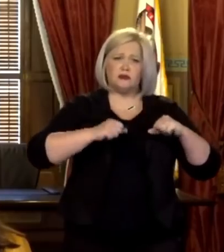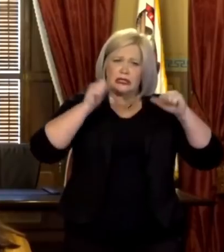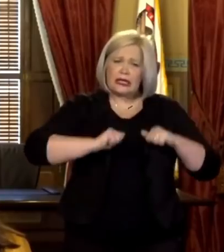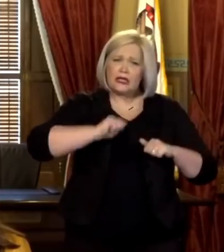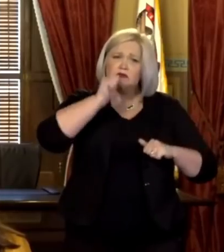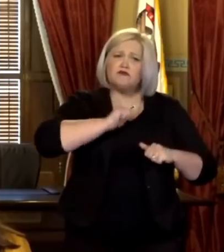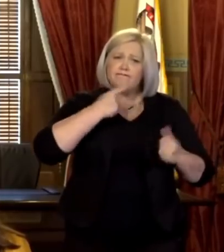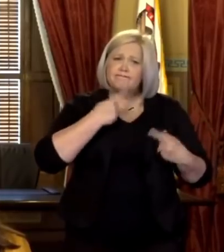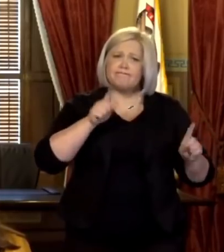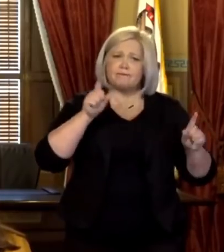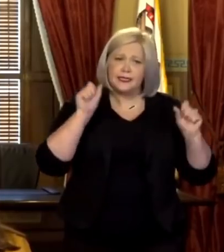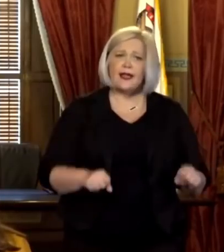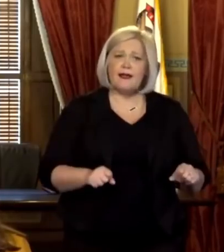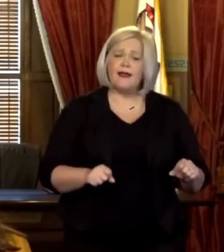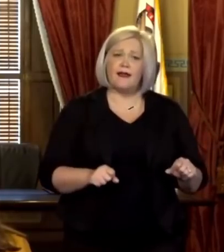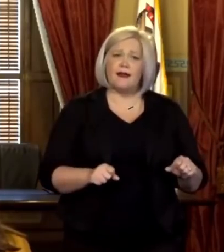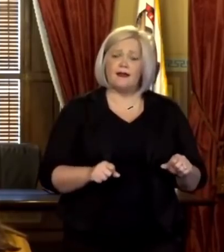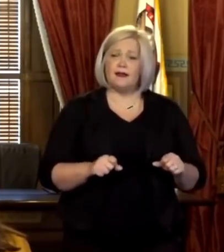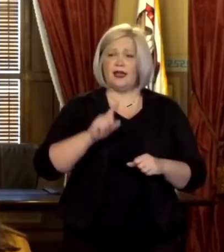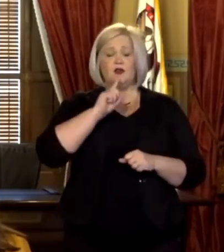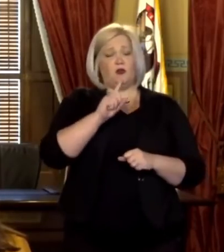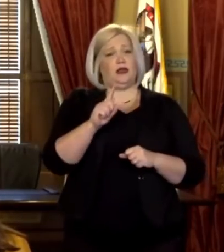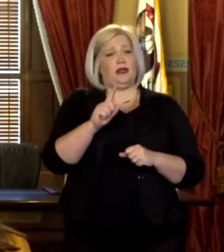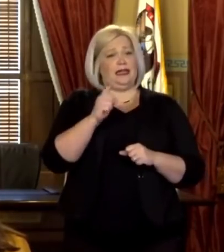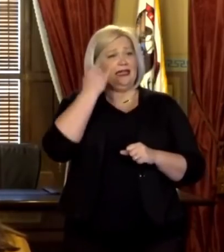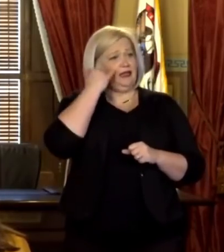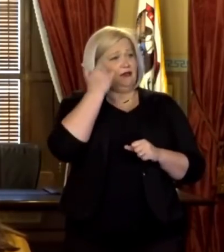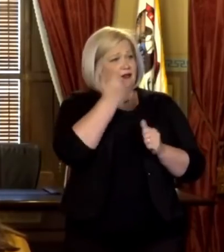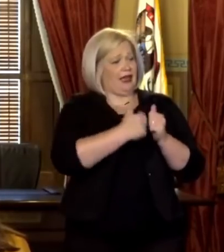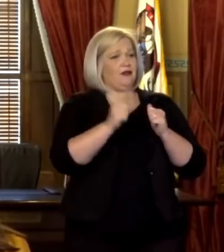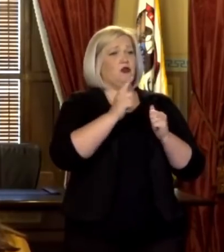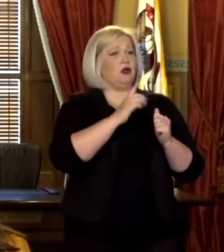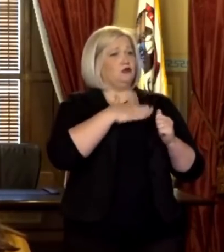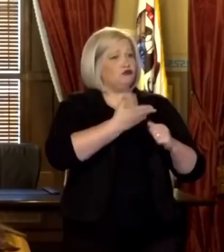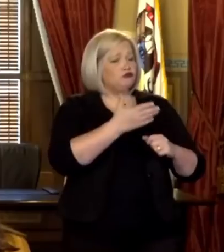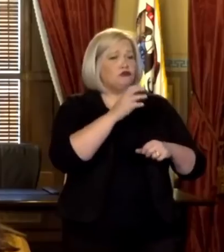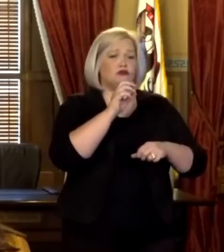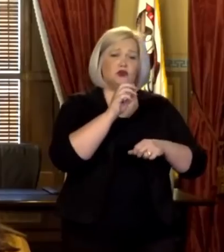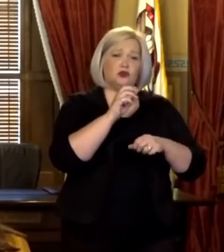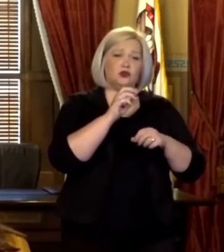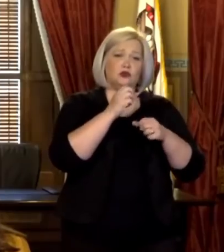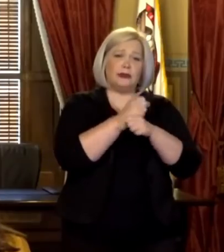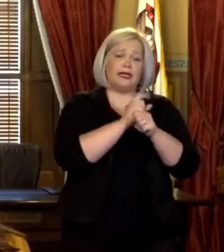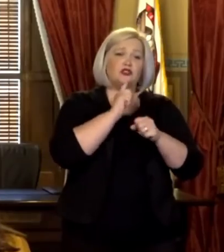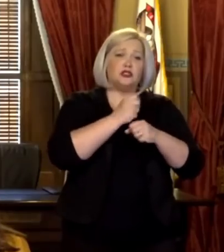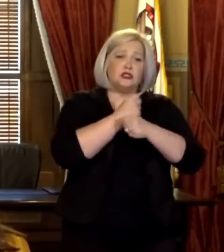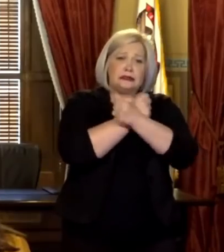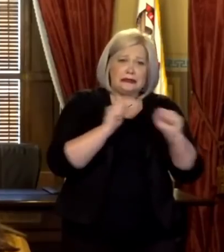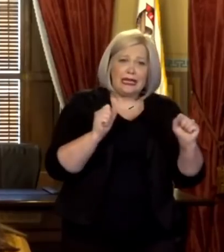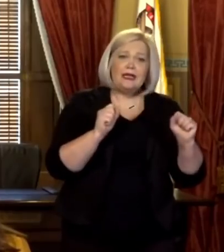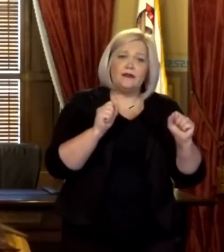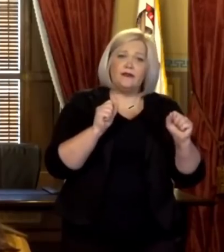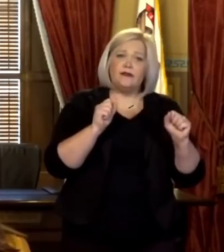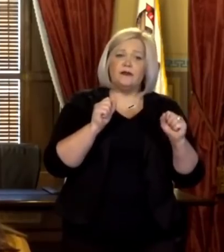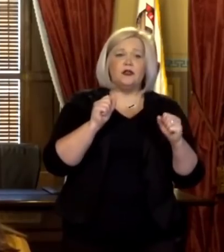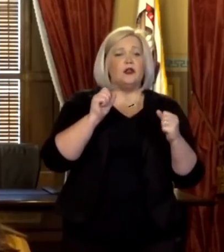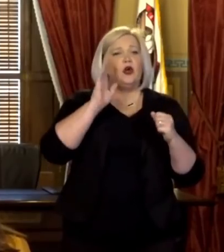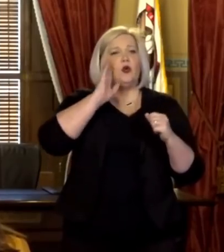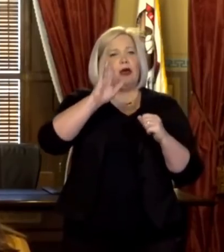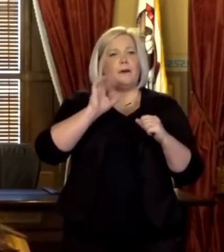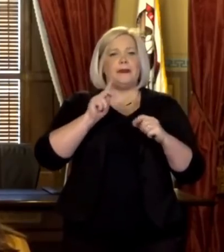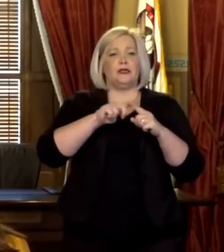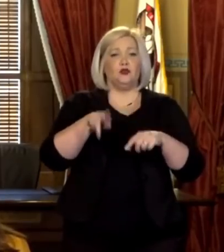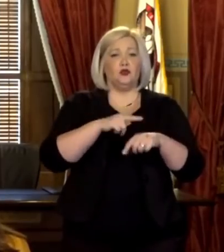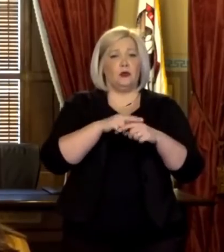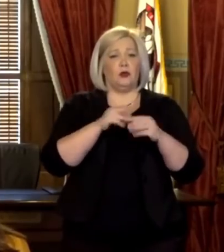and ultimately, everyone doing their part is what's going to be necessary for our ability to navigate that at the quickest possible